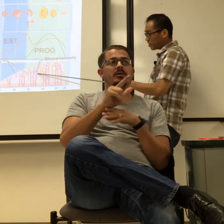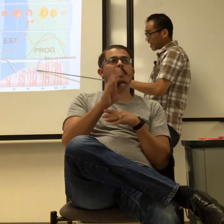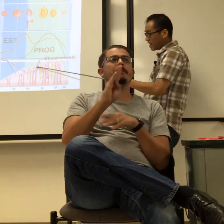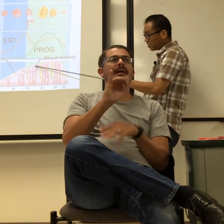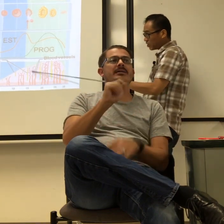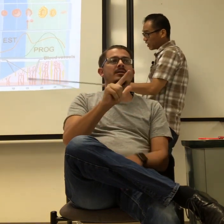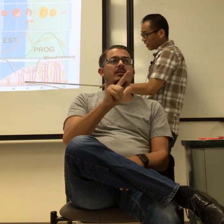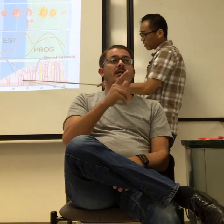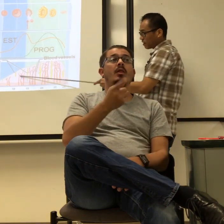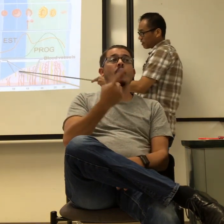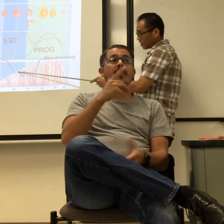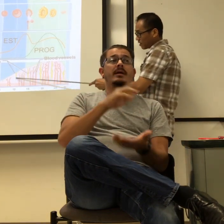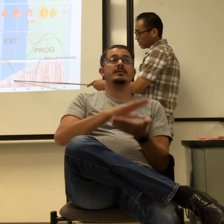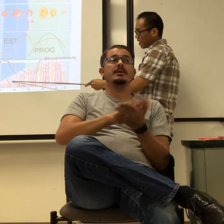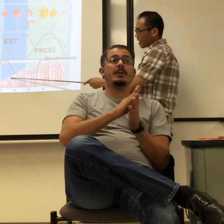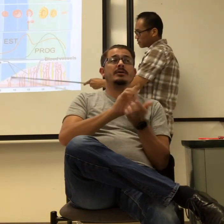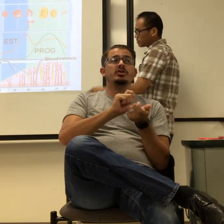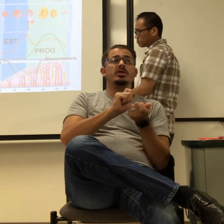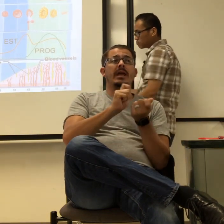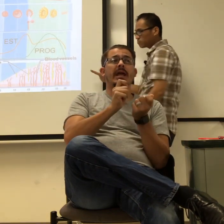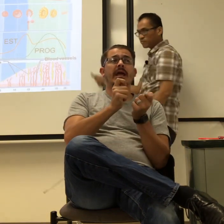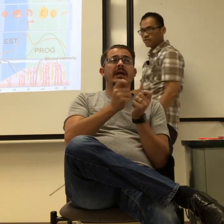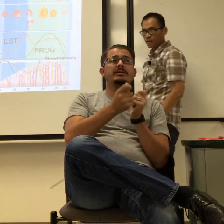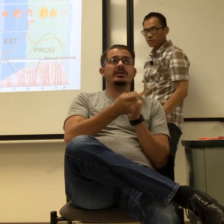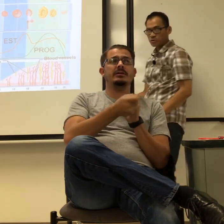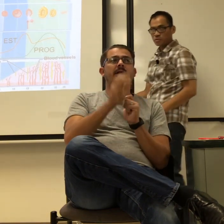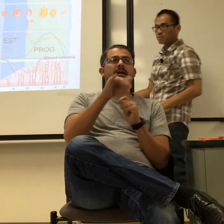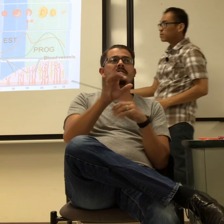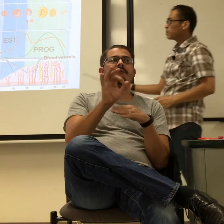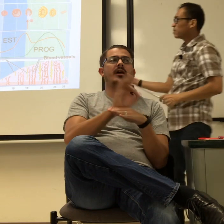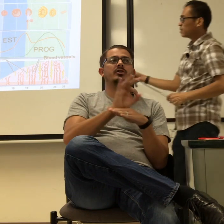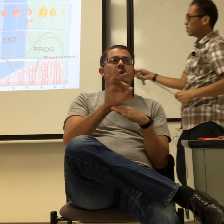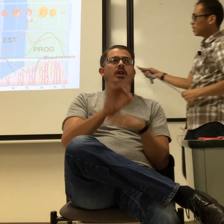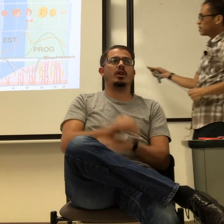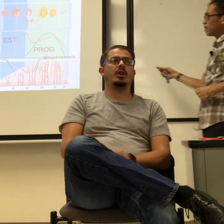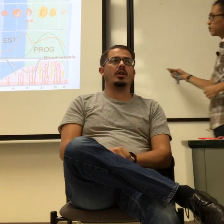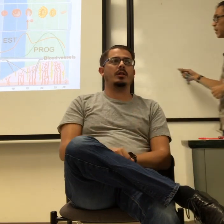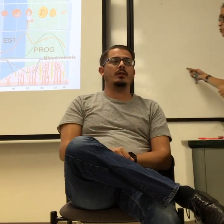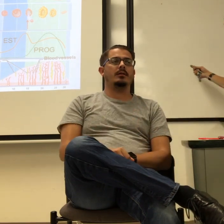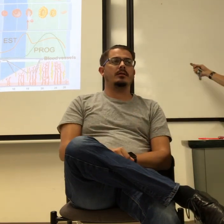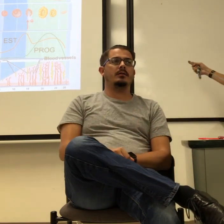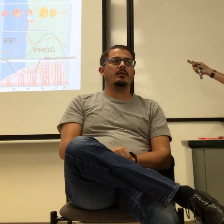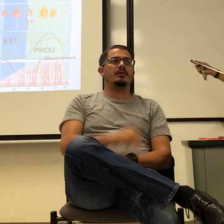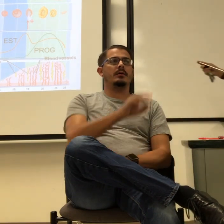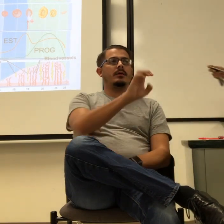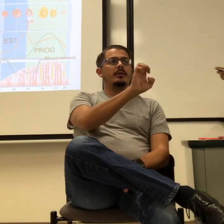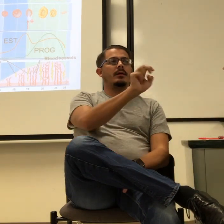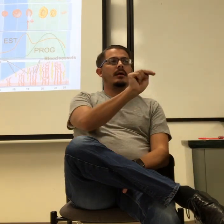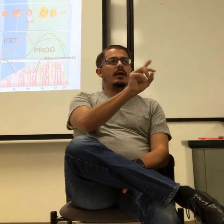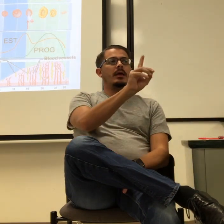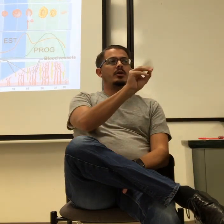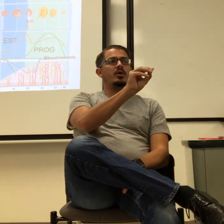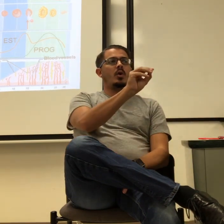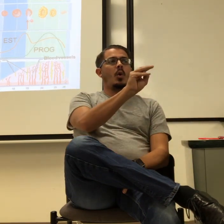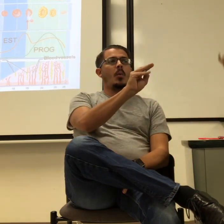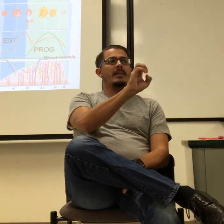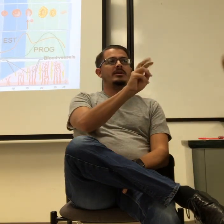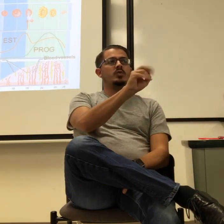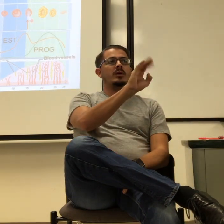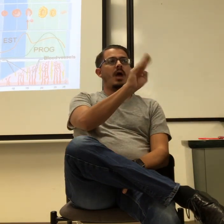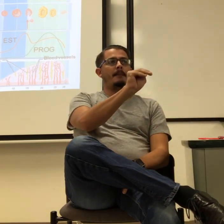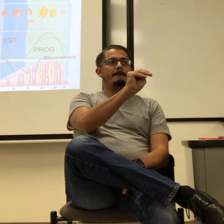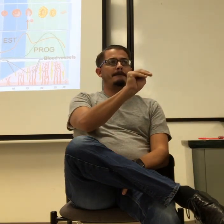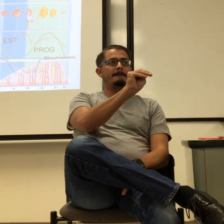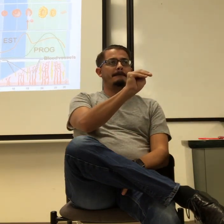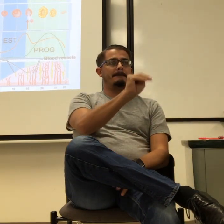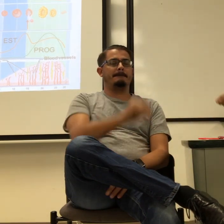one that's changing, that's functional. It's all endometrium. And what we got here is,